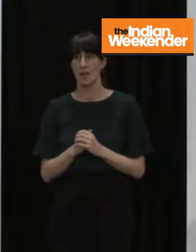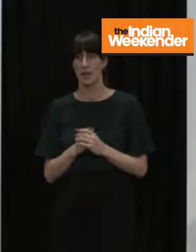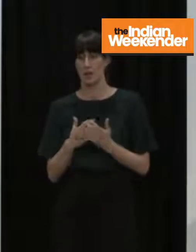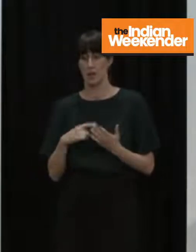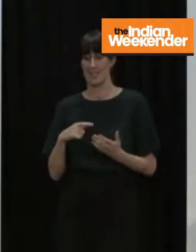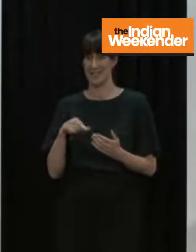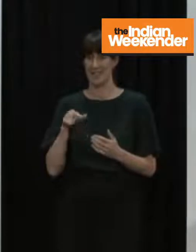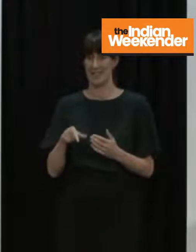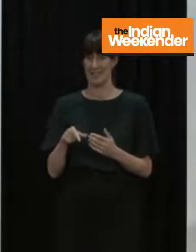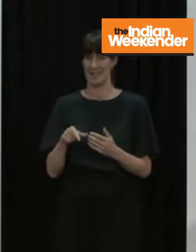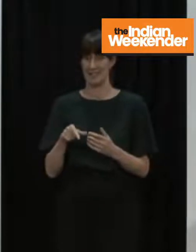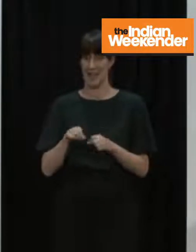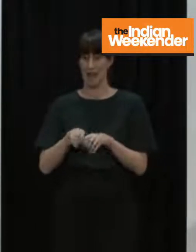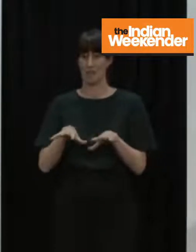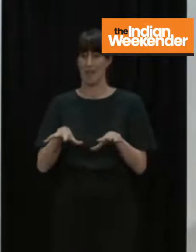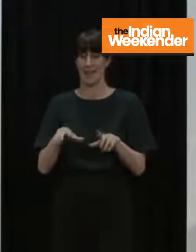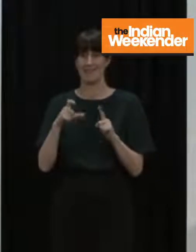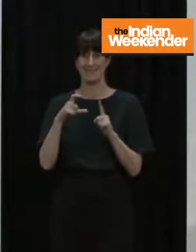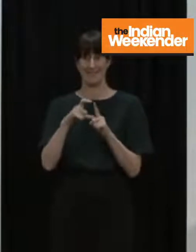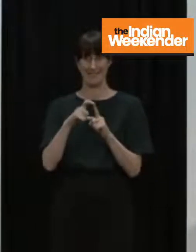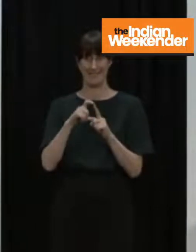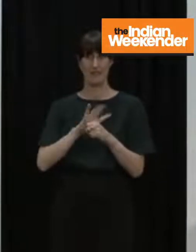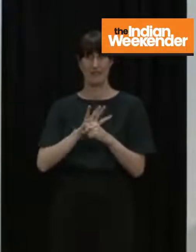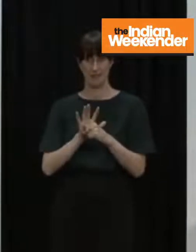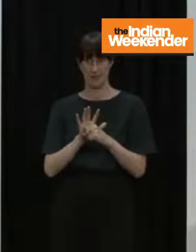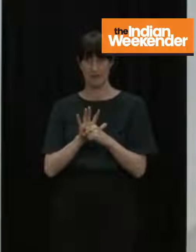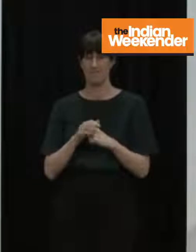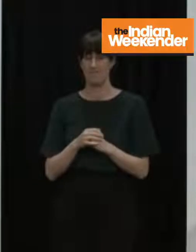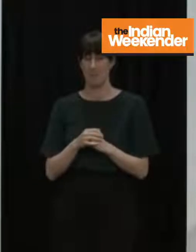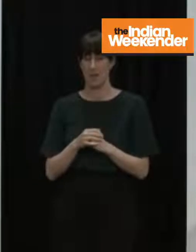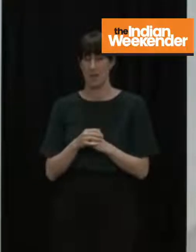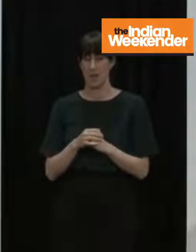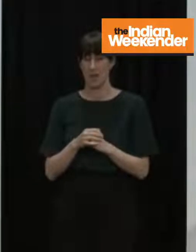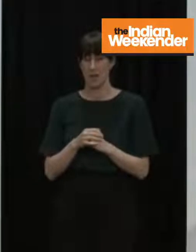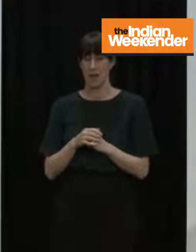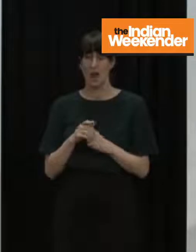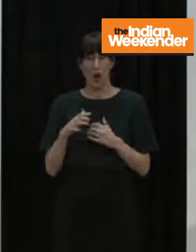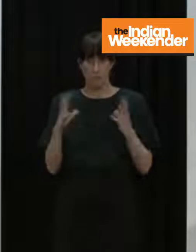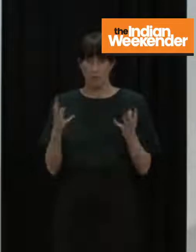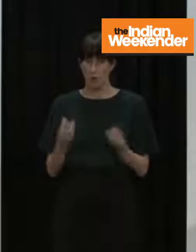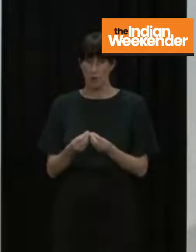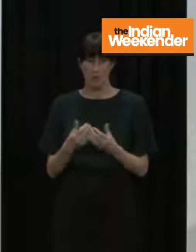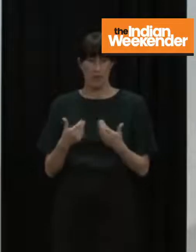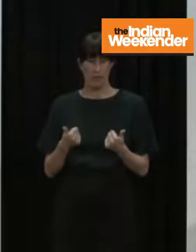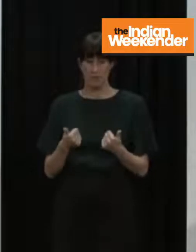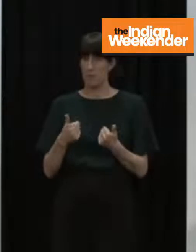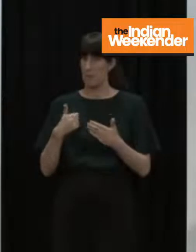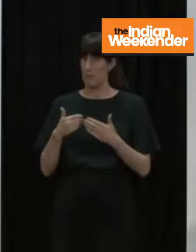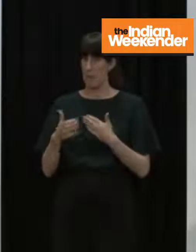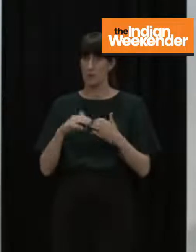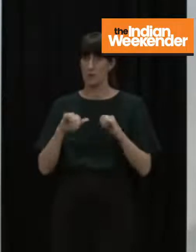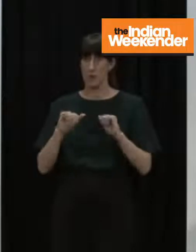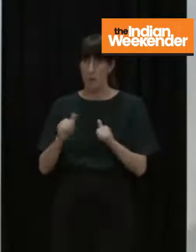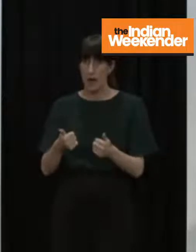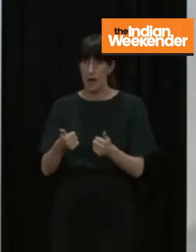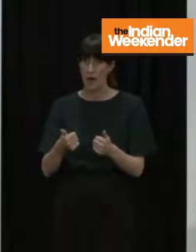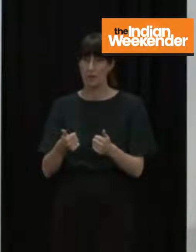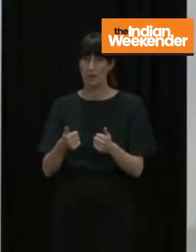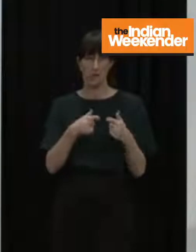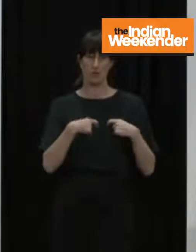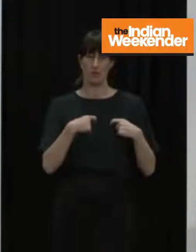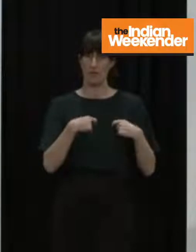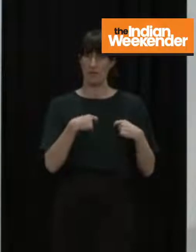Delta outbreak, overall, we have managed that well, and the ministry has provided us with good and strong